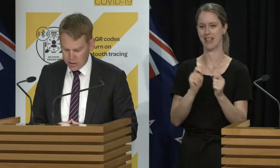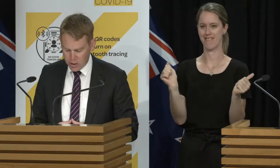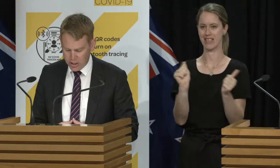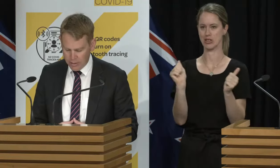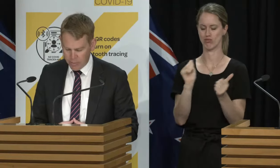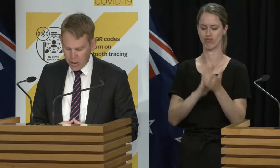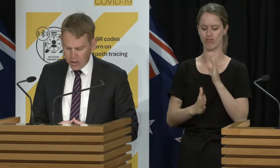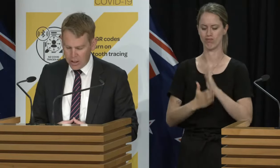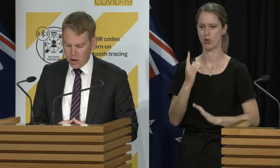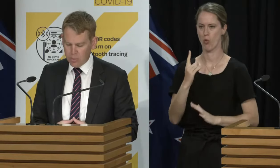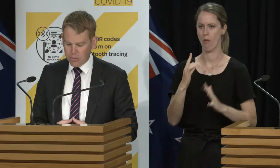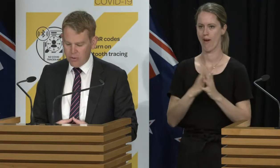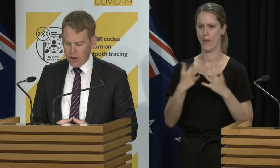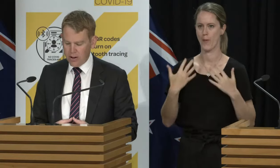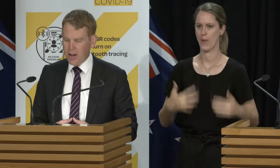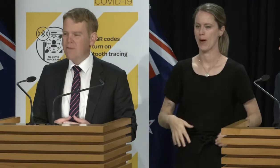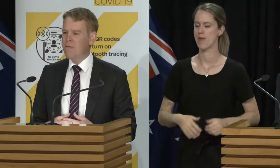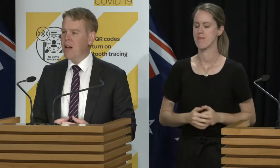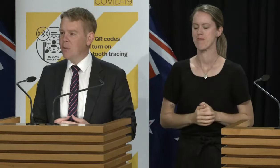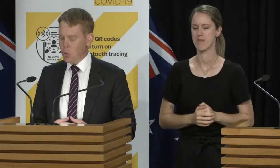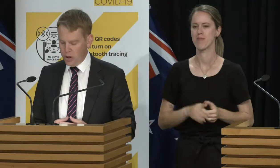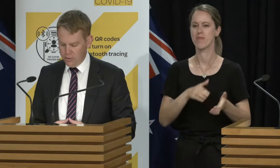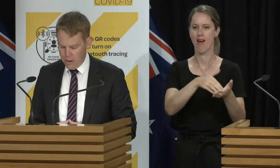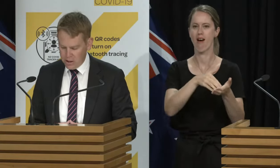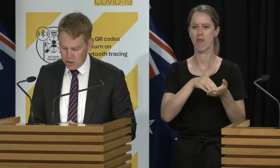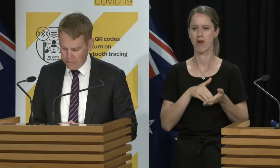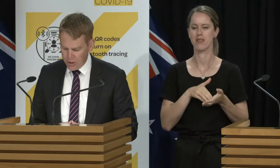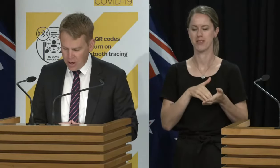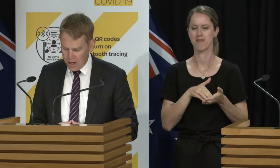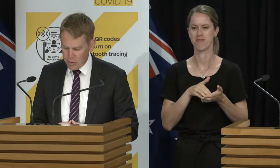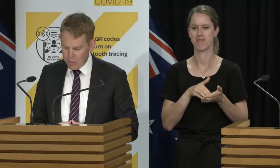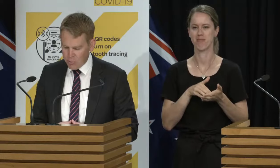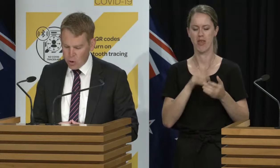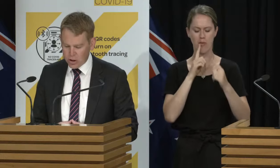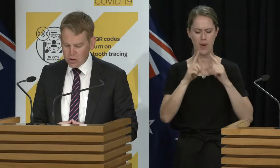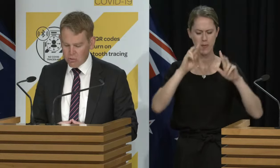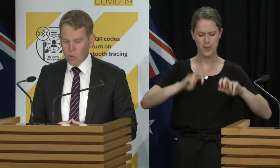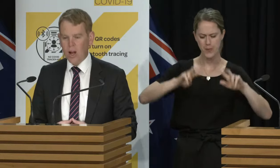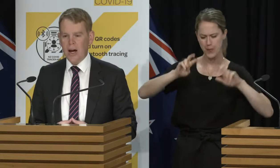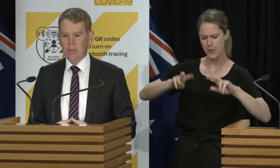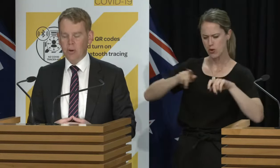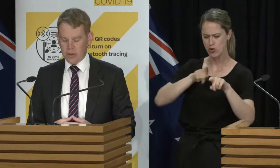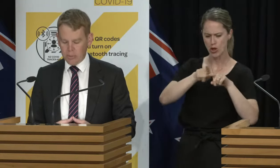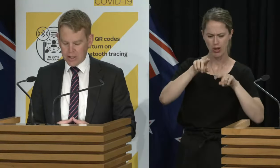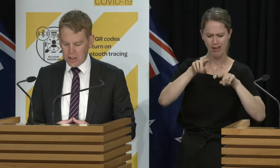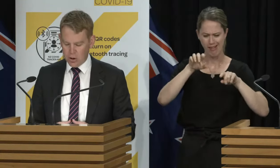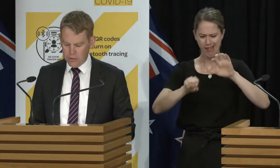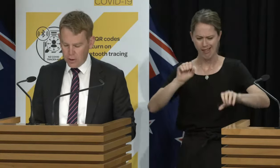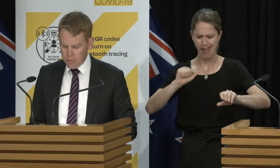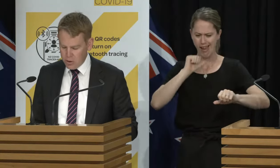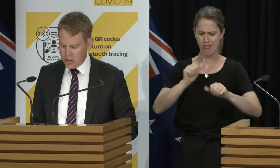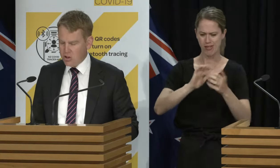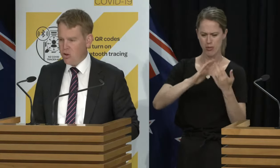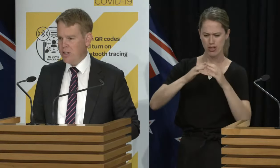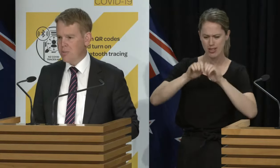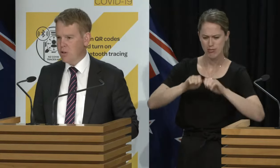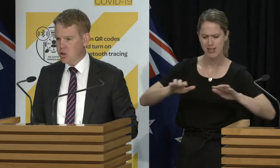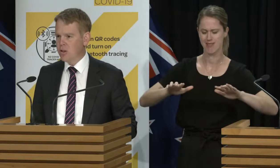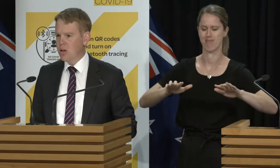the last week. That's helped to provide invaluable information as we've been working to rule out a possibility of